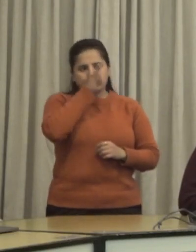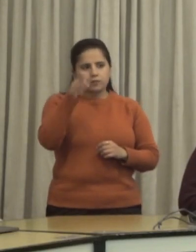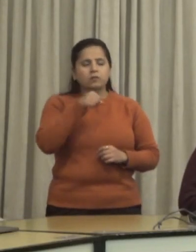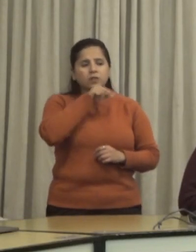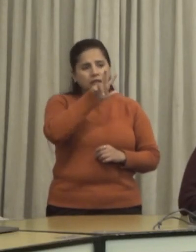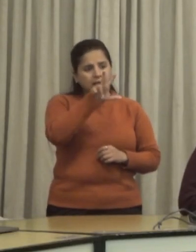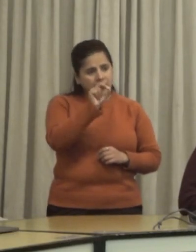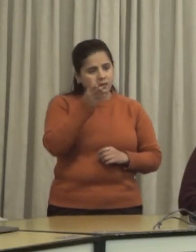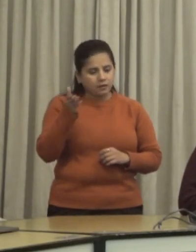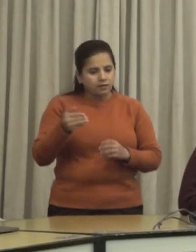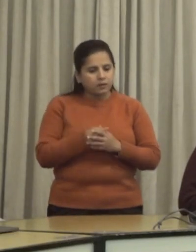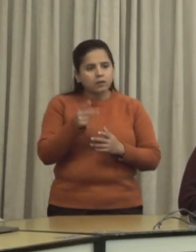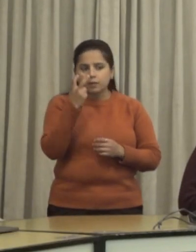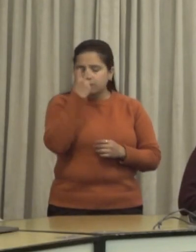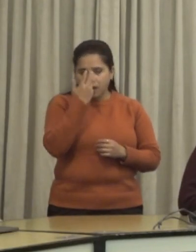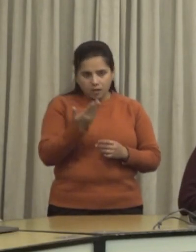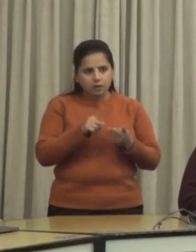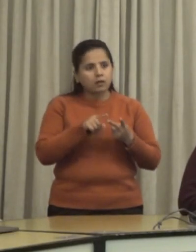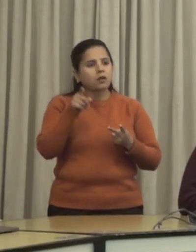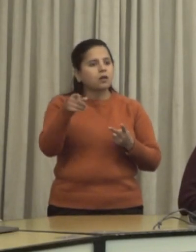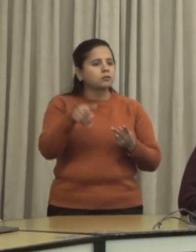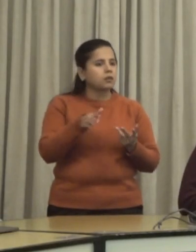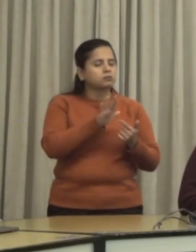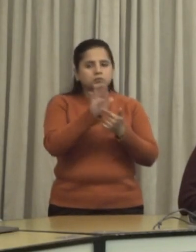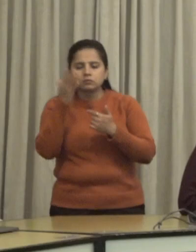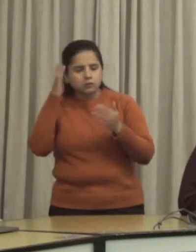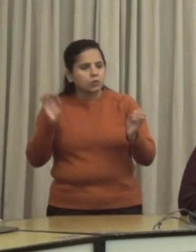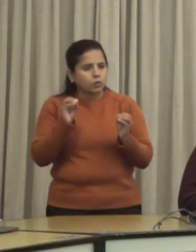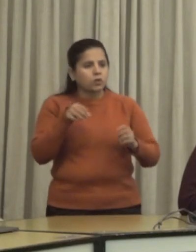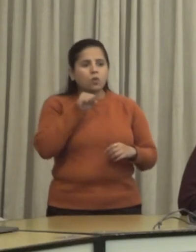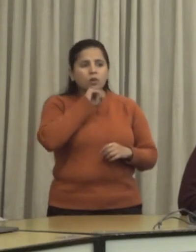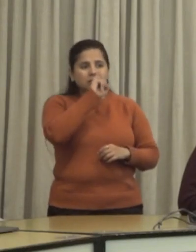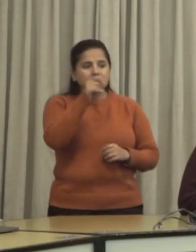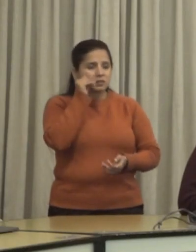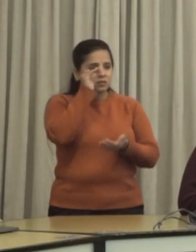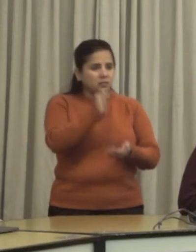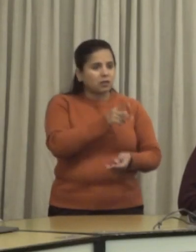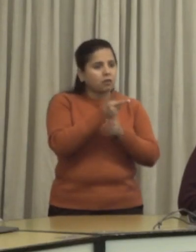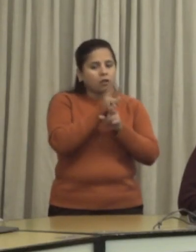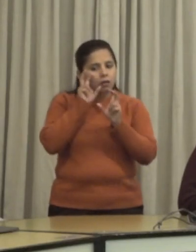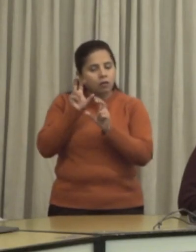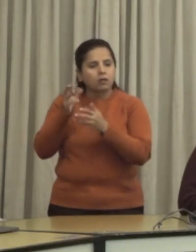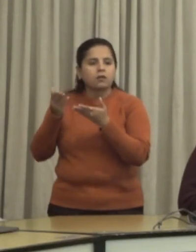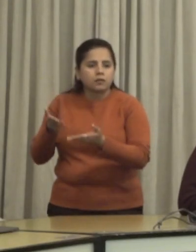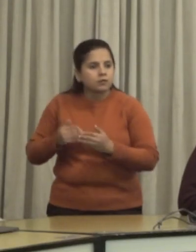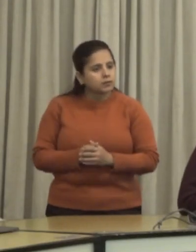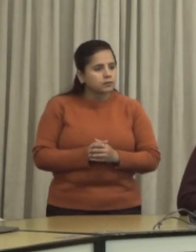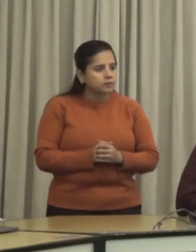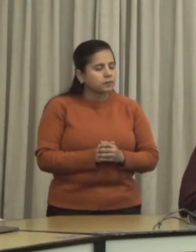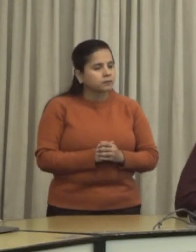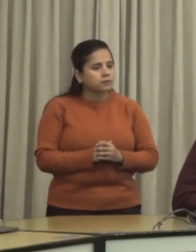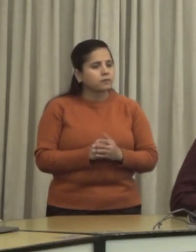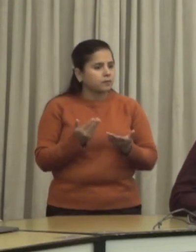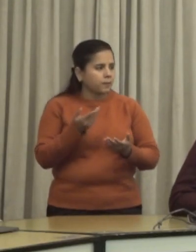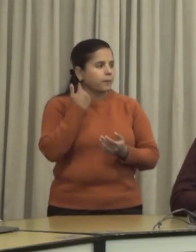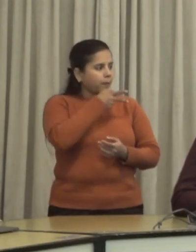80 years old. She's blind. She was disoriented. Her 66-year-old son was taking care of her. And,